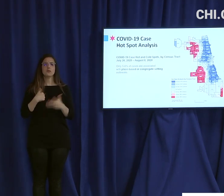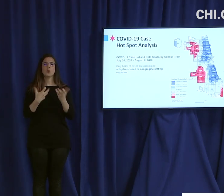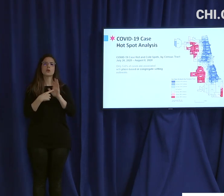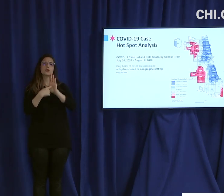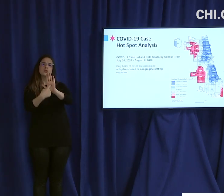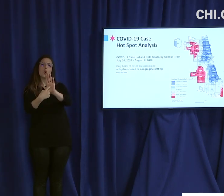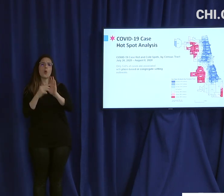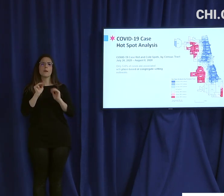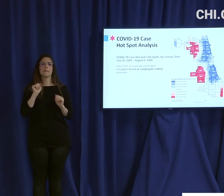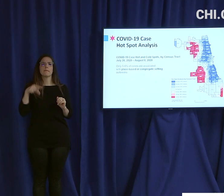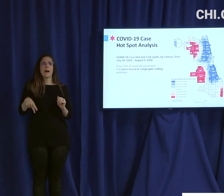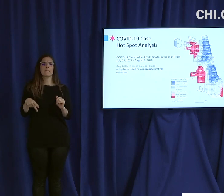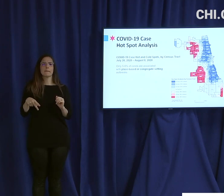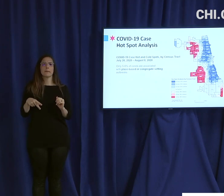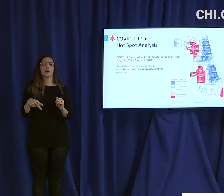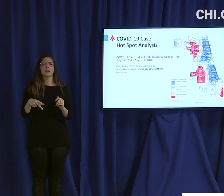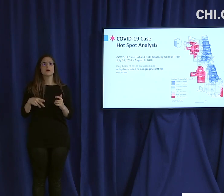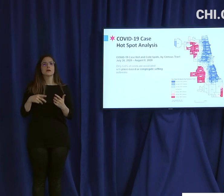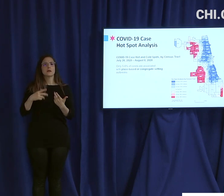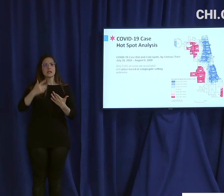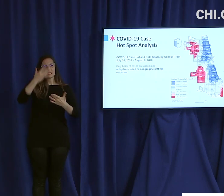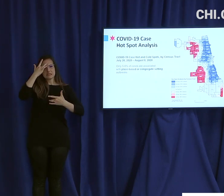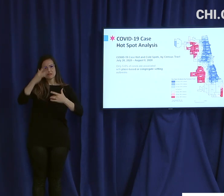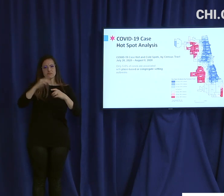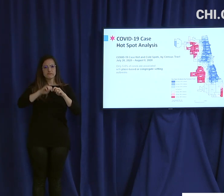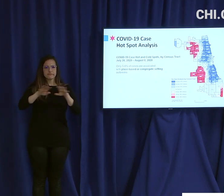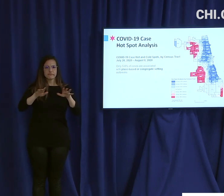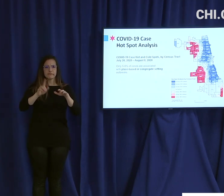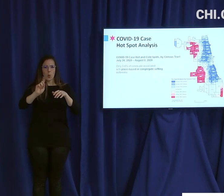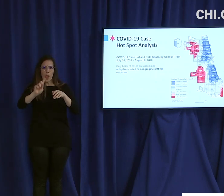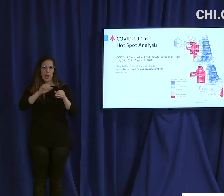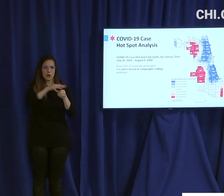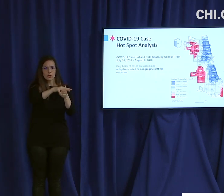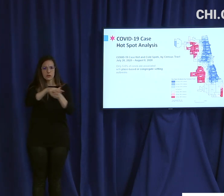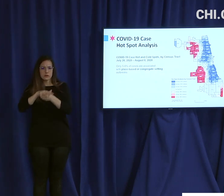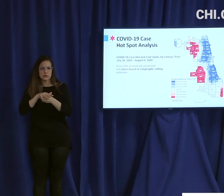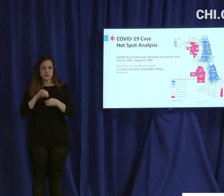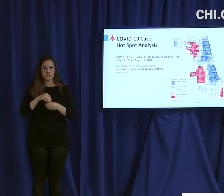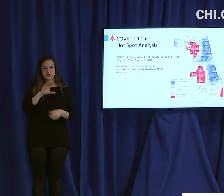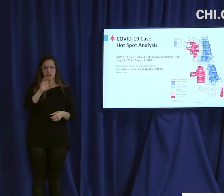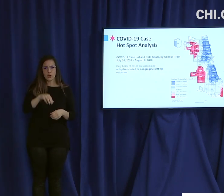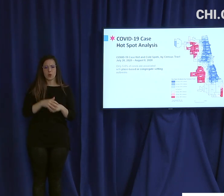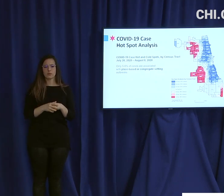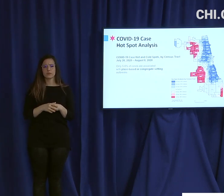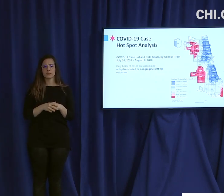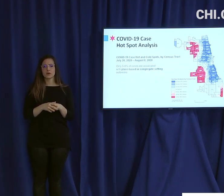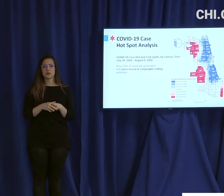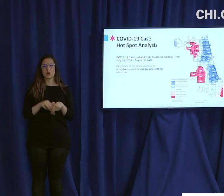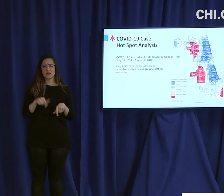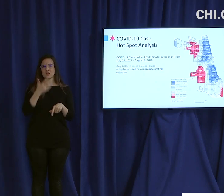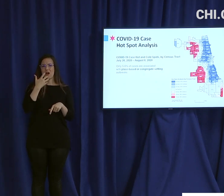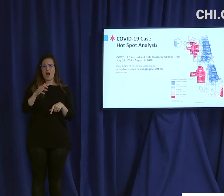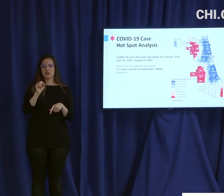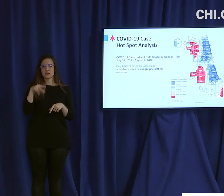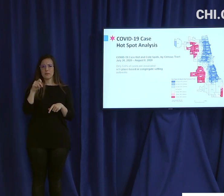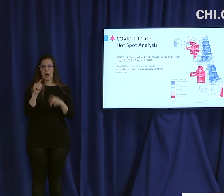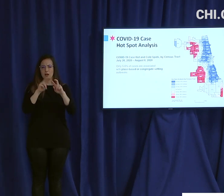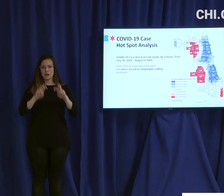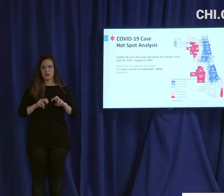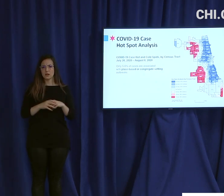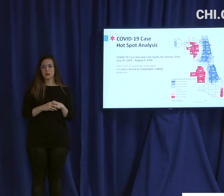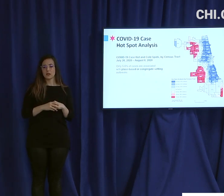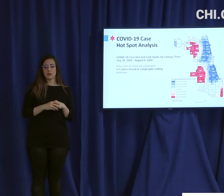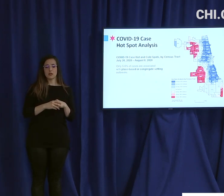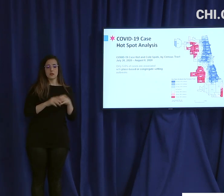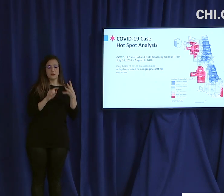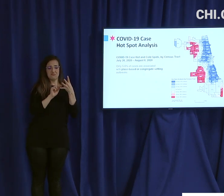geographically in Chicago. This is a hotspot analysis highlighting between late July and early August where